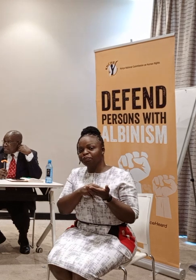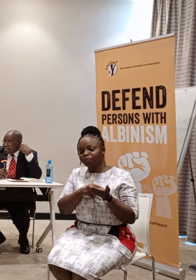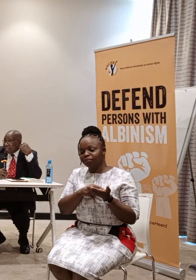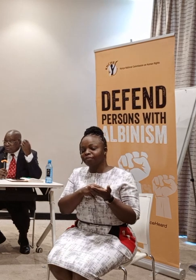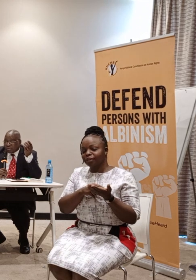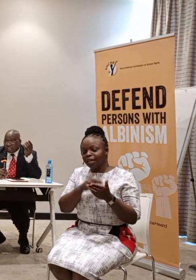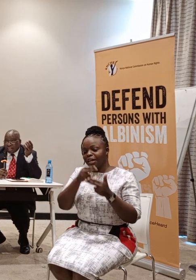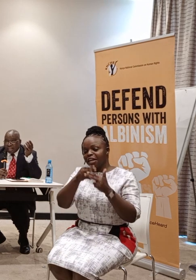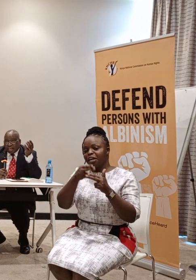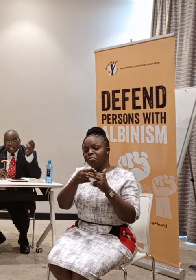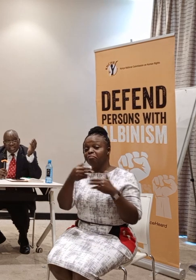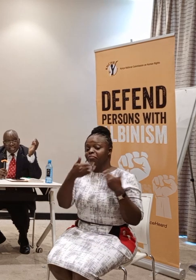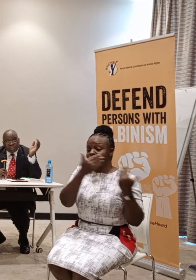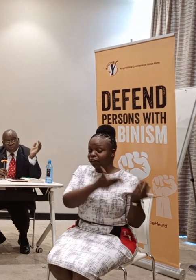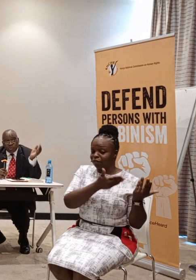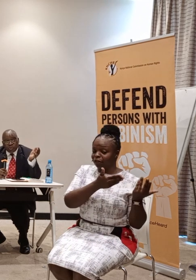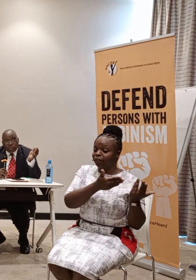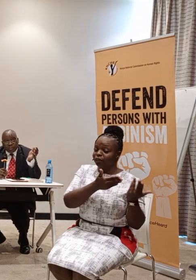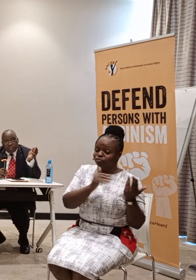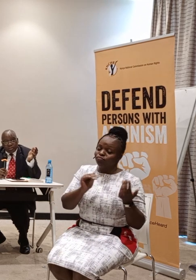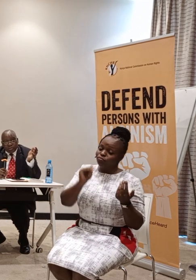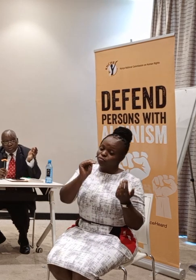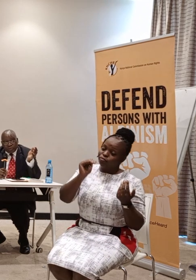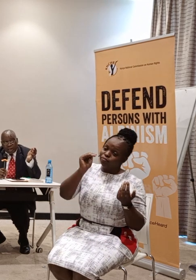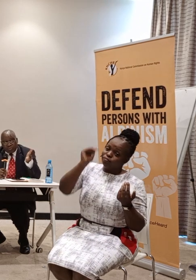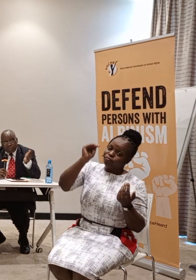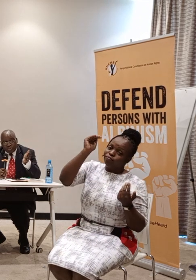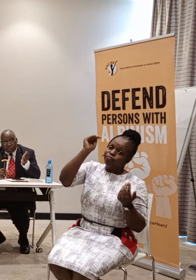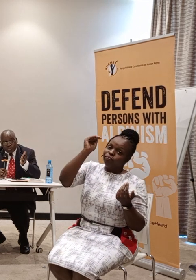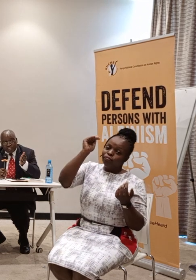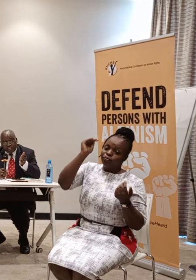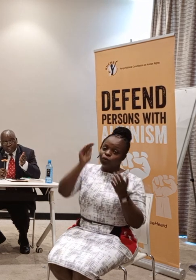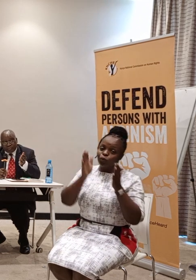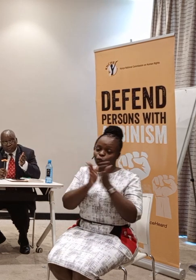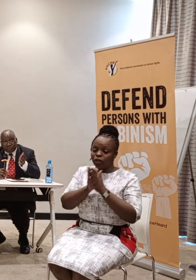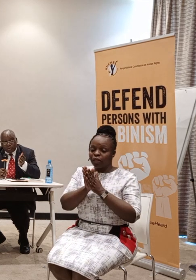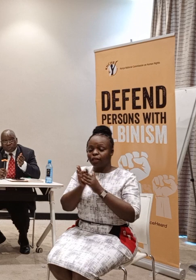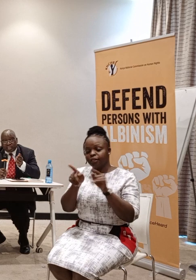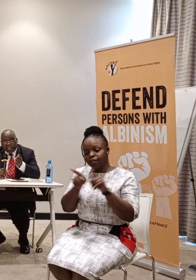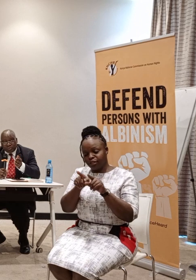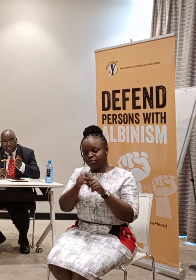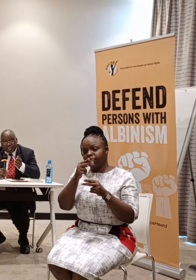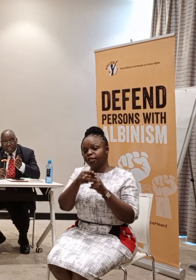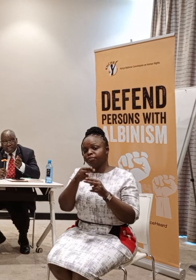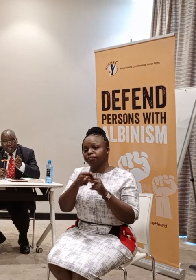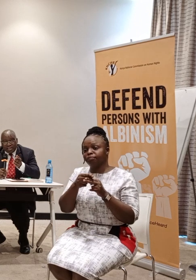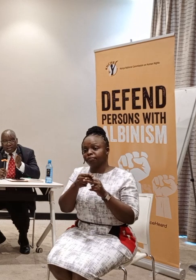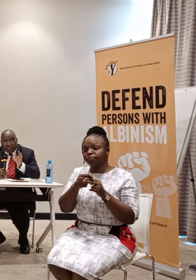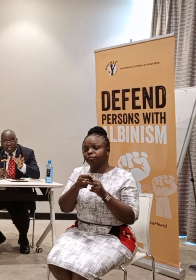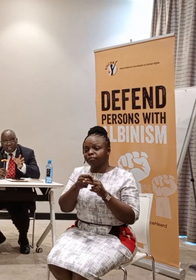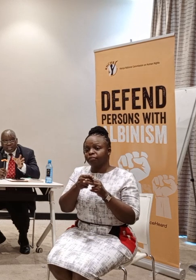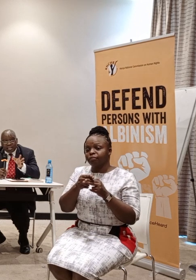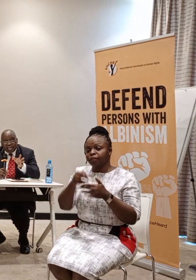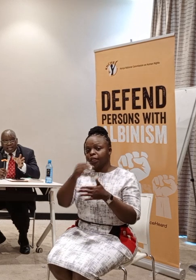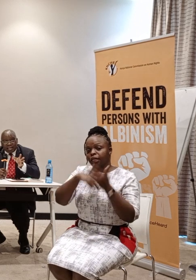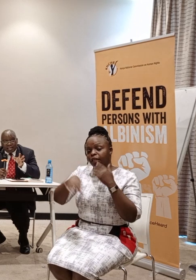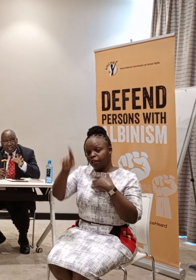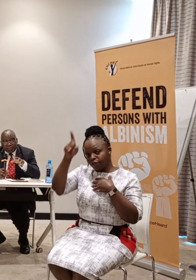Those are the names, and they just grew, up with those names in the